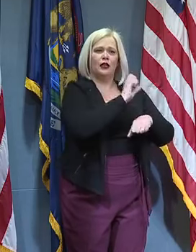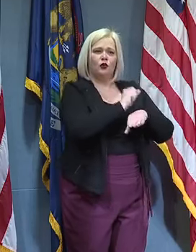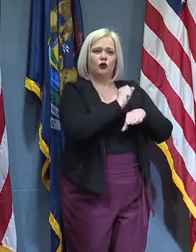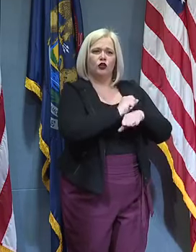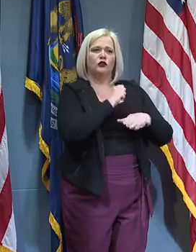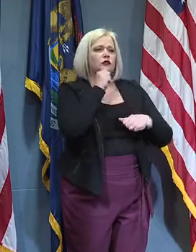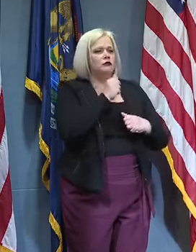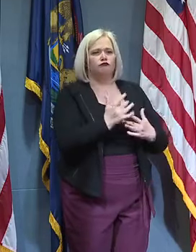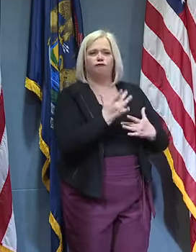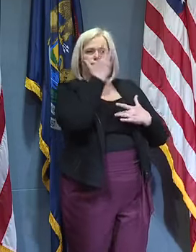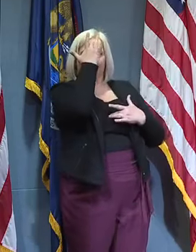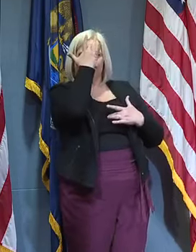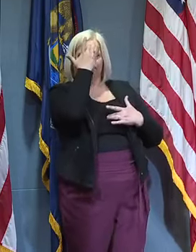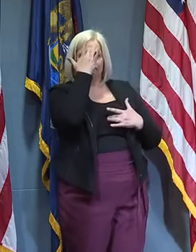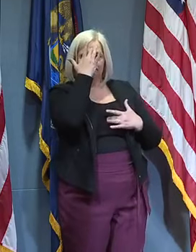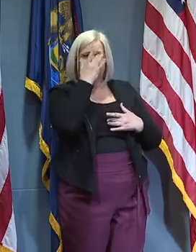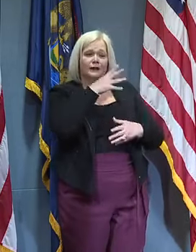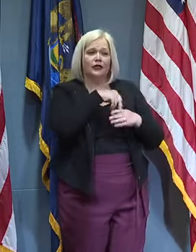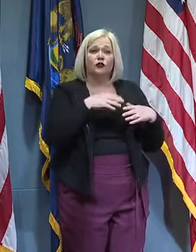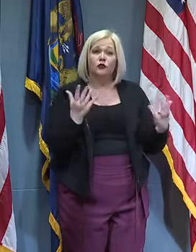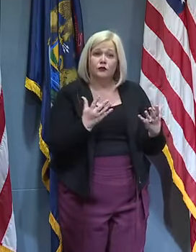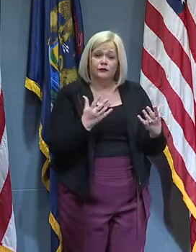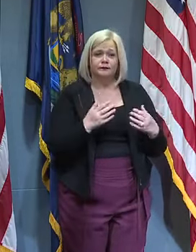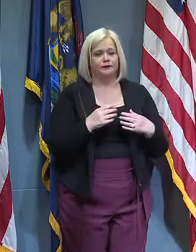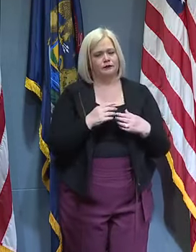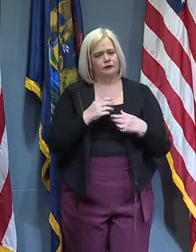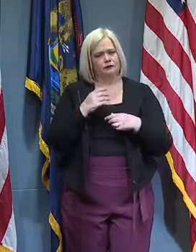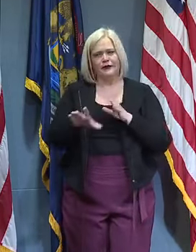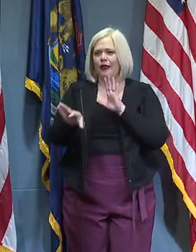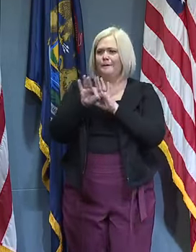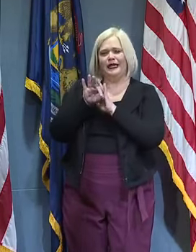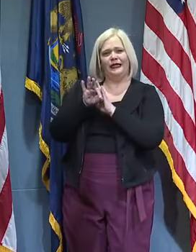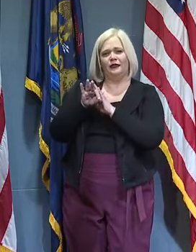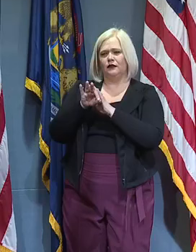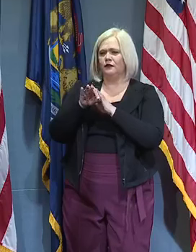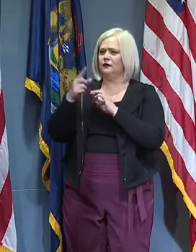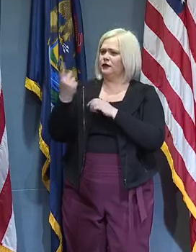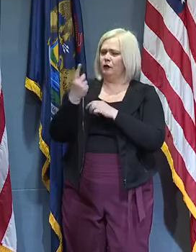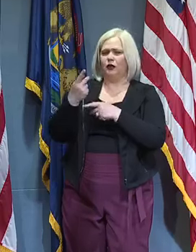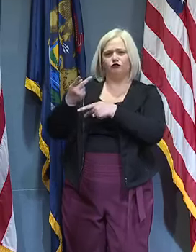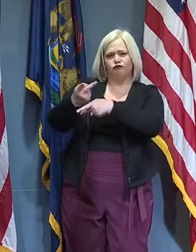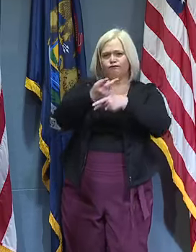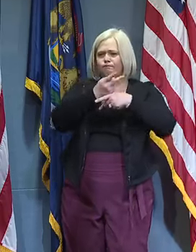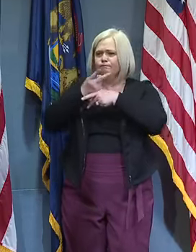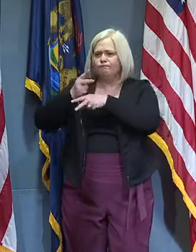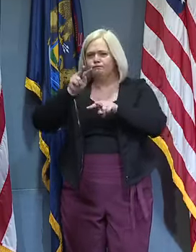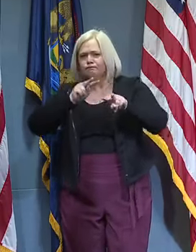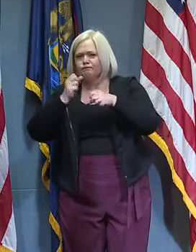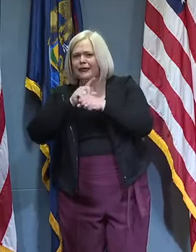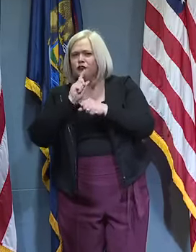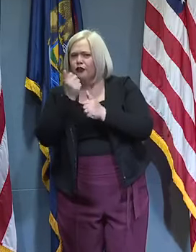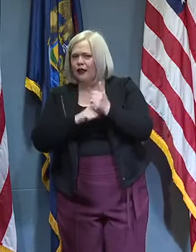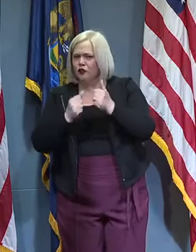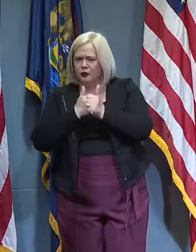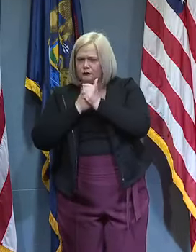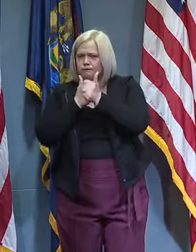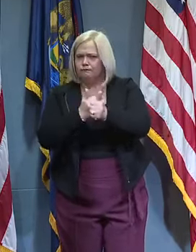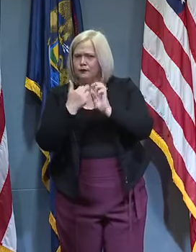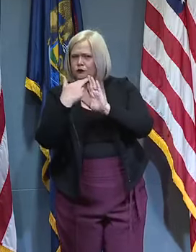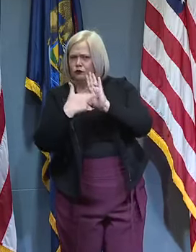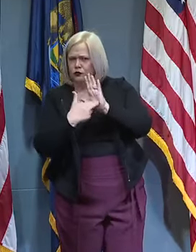infection. Practices that include things like designating a site supervisor to enforce COVID-19 control